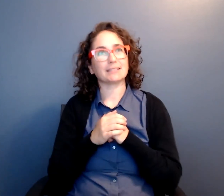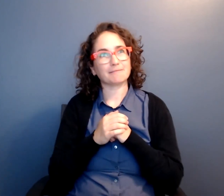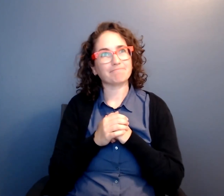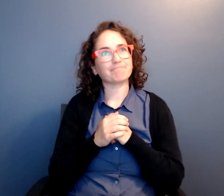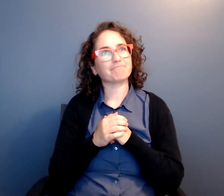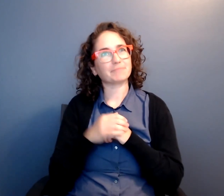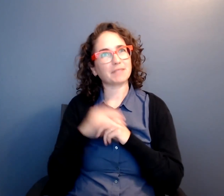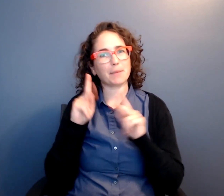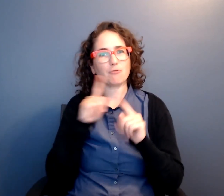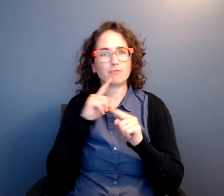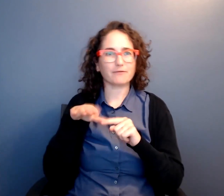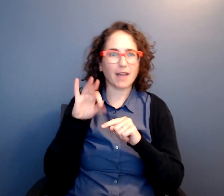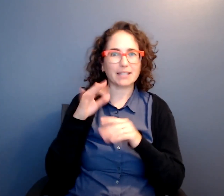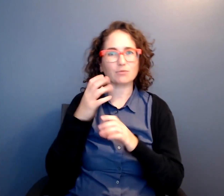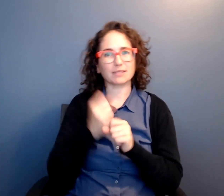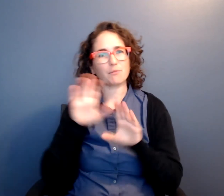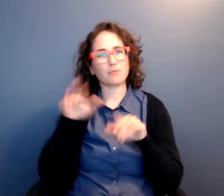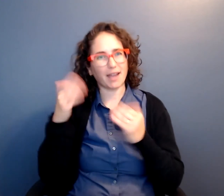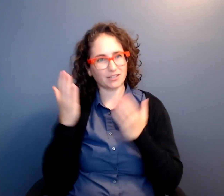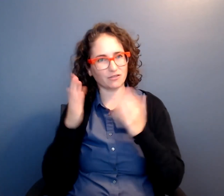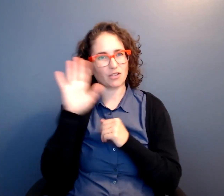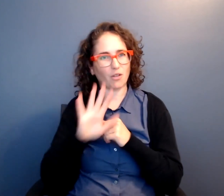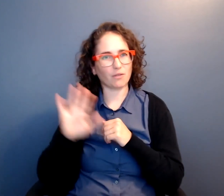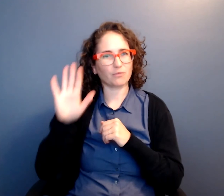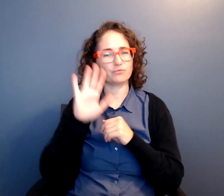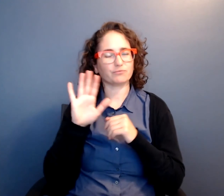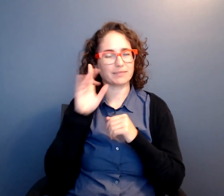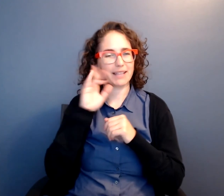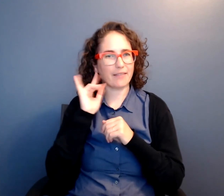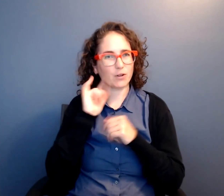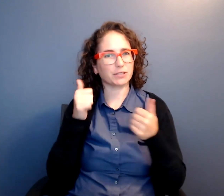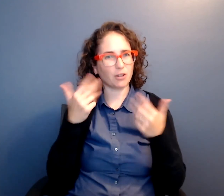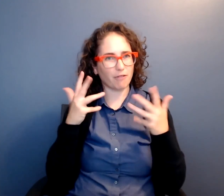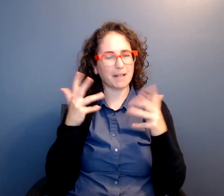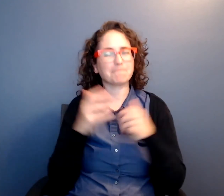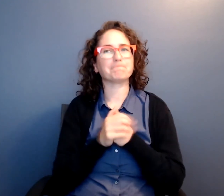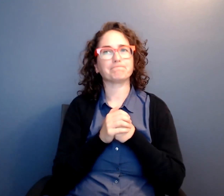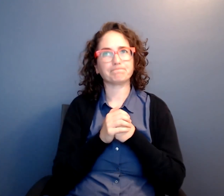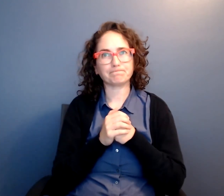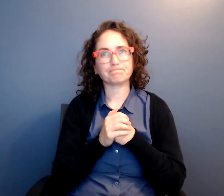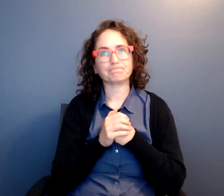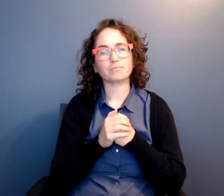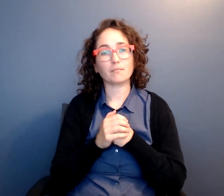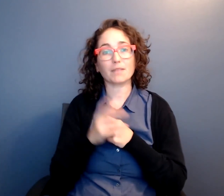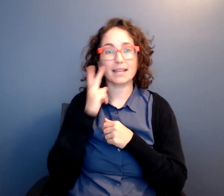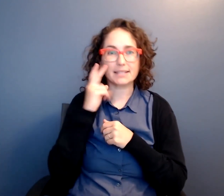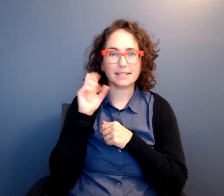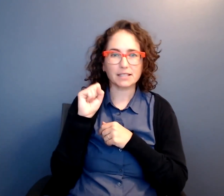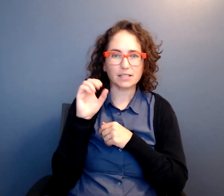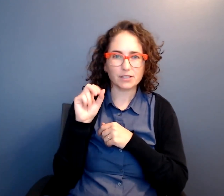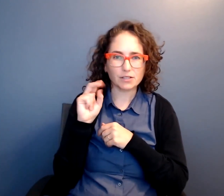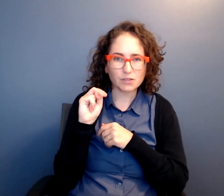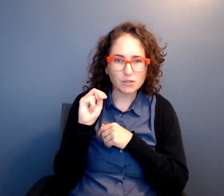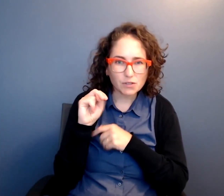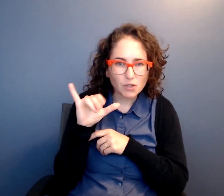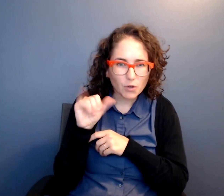finding and receiving and providing services across the continuum already. Sonia, I see that you've raised your hand. Welcome. I didn't